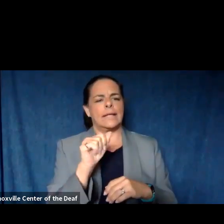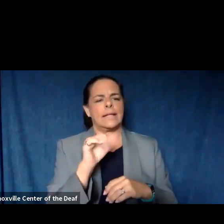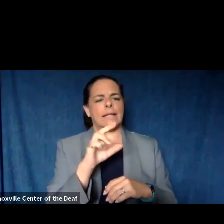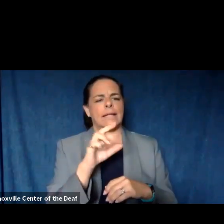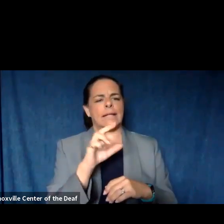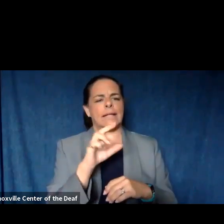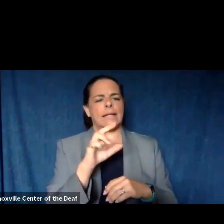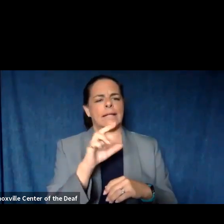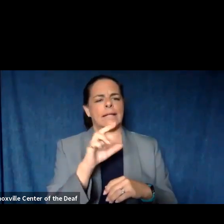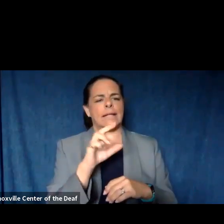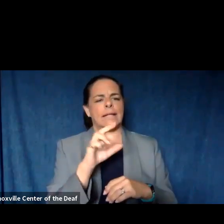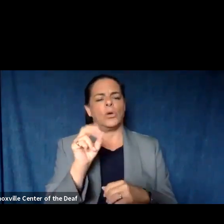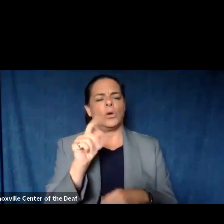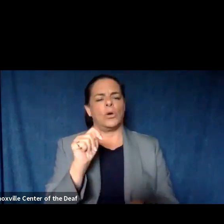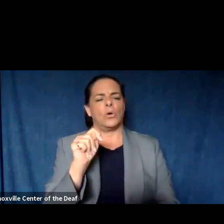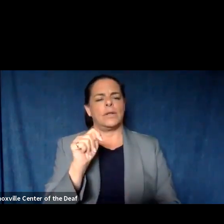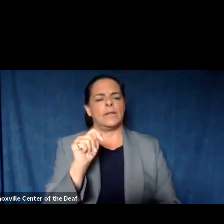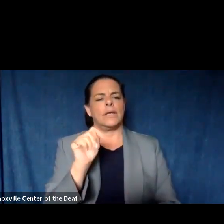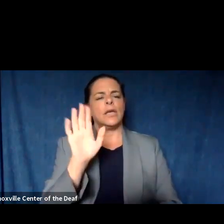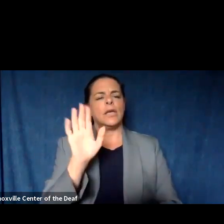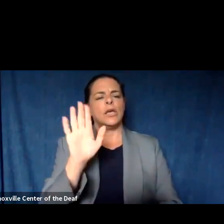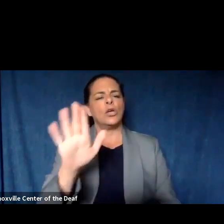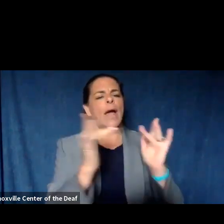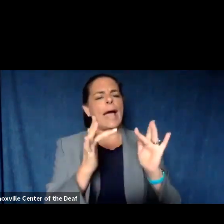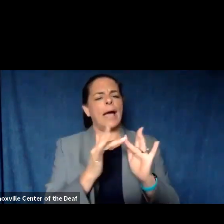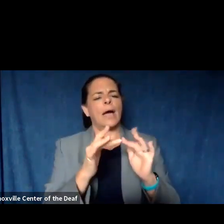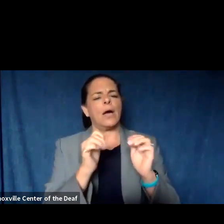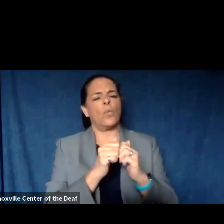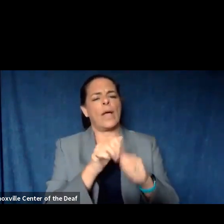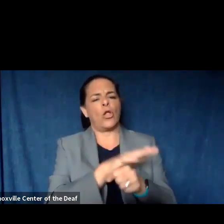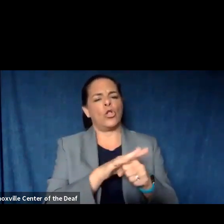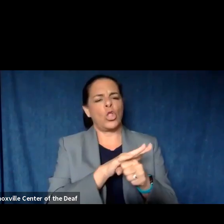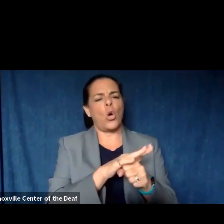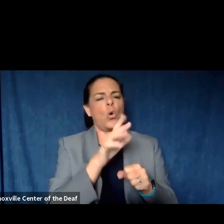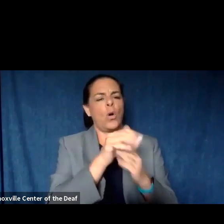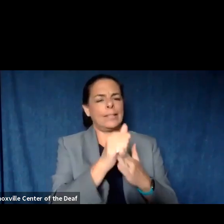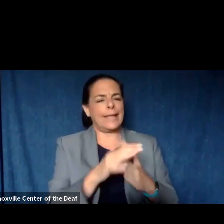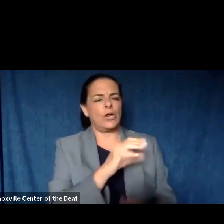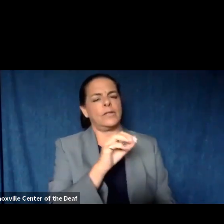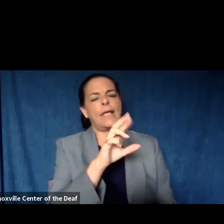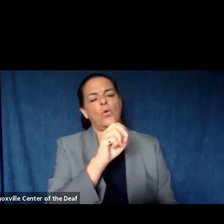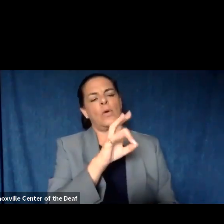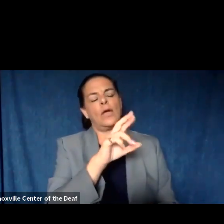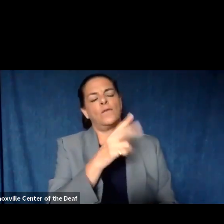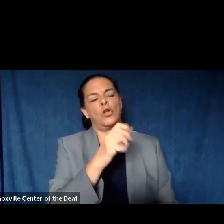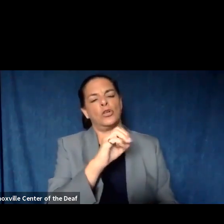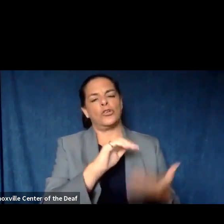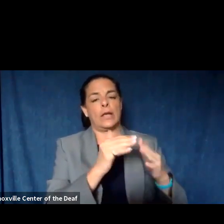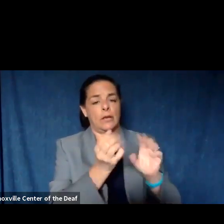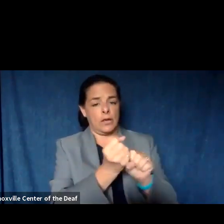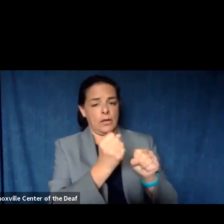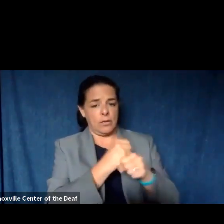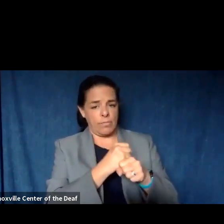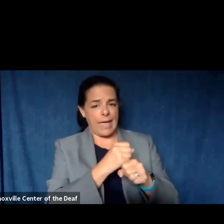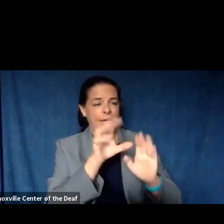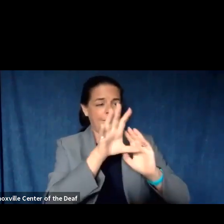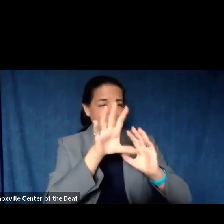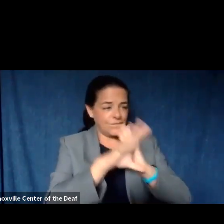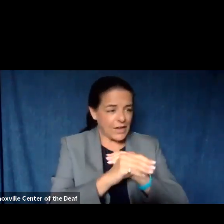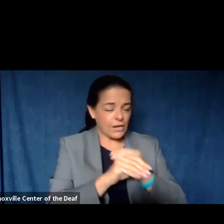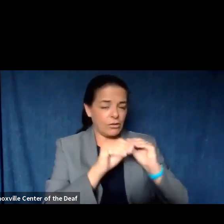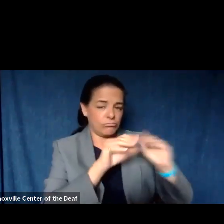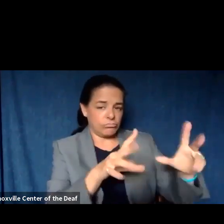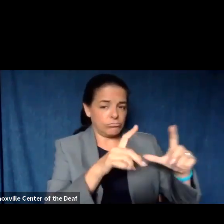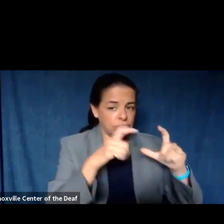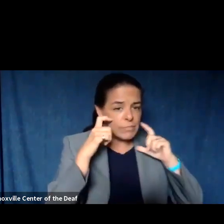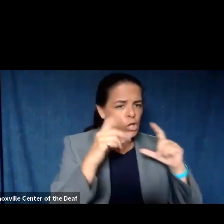with WUOT, and your outreach work with local leaders and refugee communities to create informational videos and distribute masks. Do you compensate